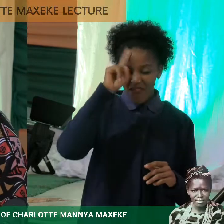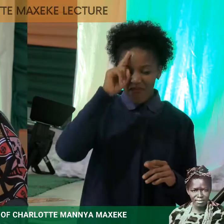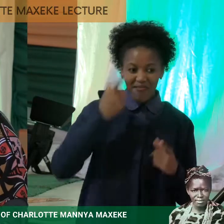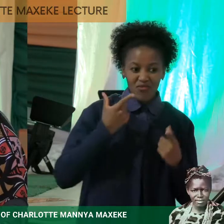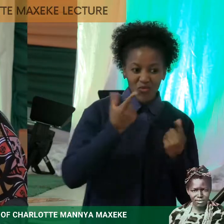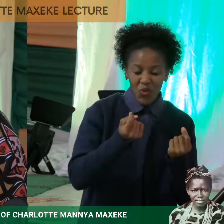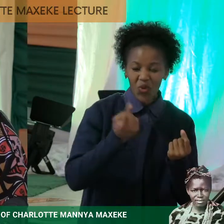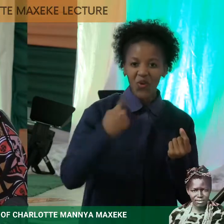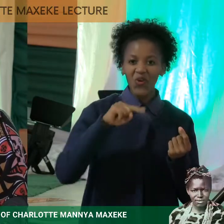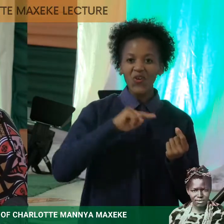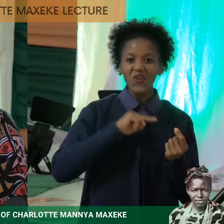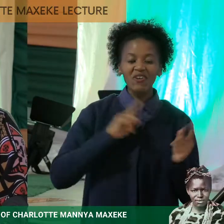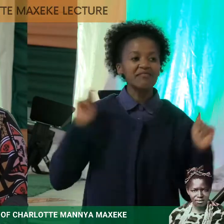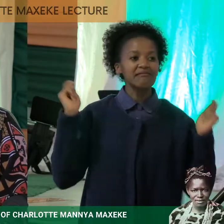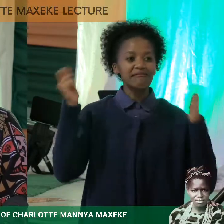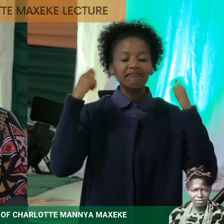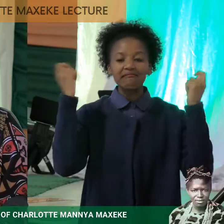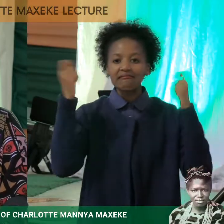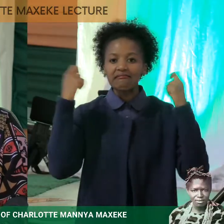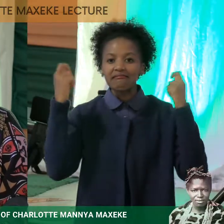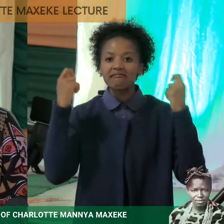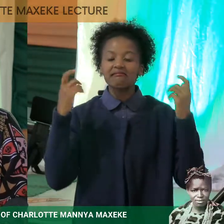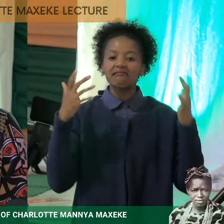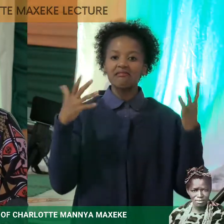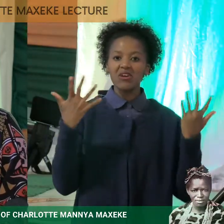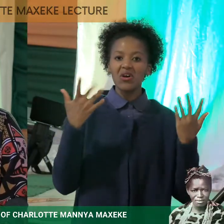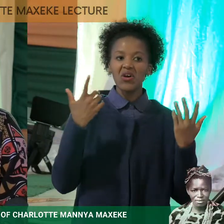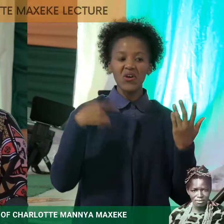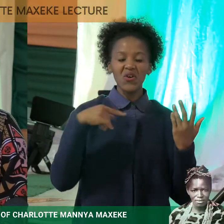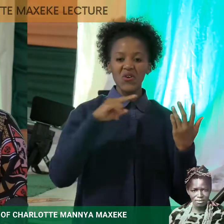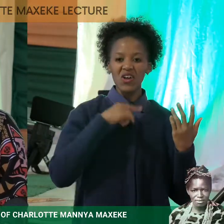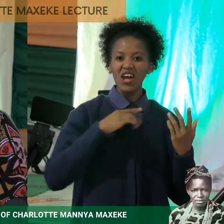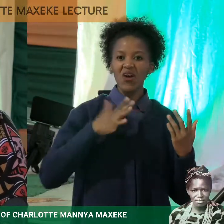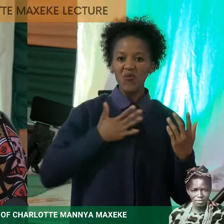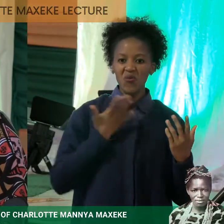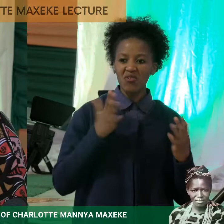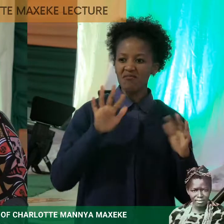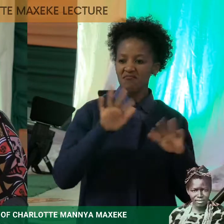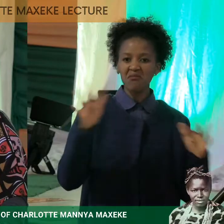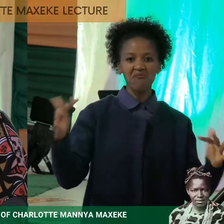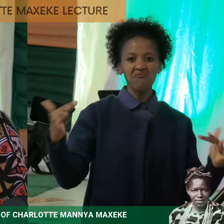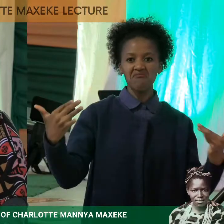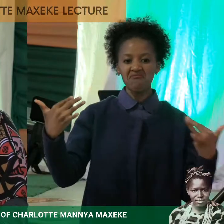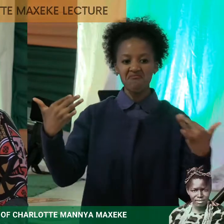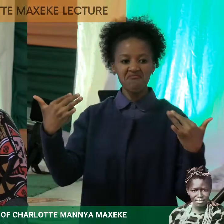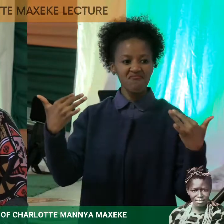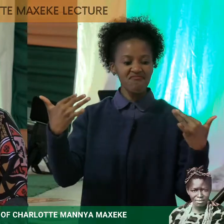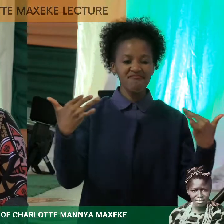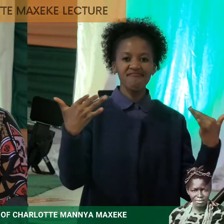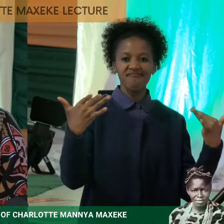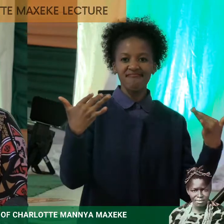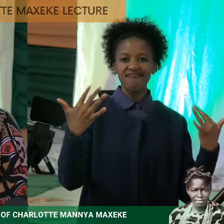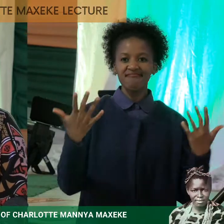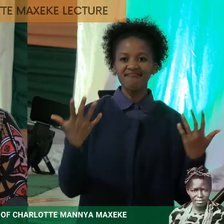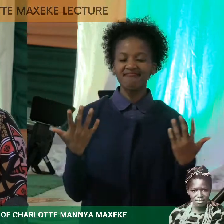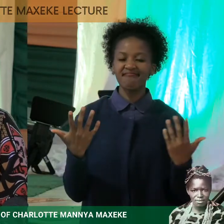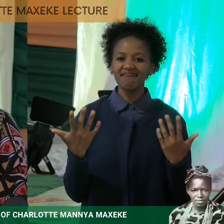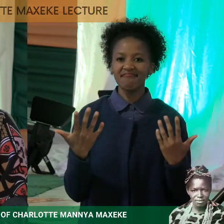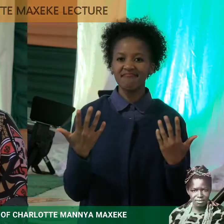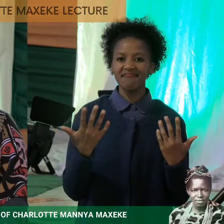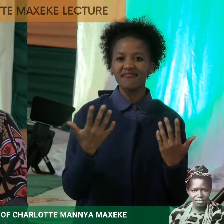many of us who will have thrown their weight around with palpable triumphalism